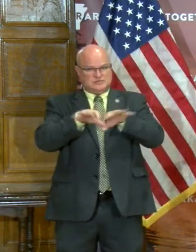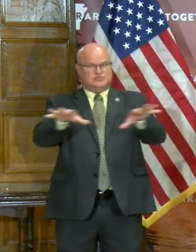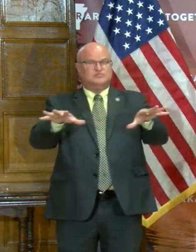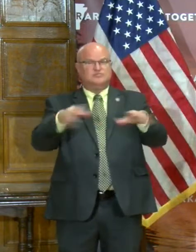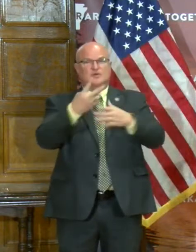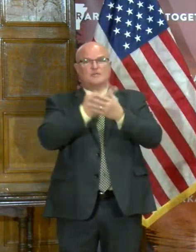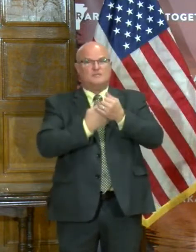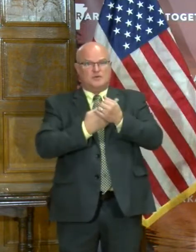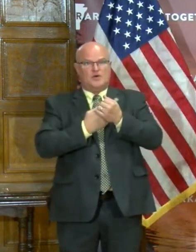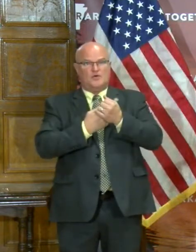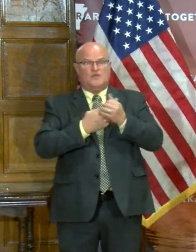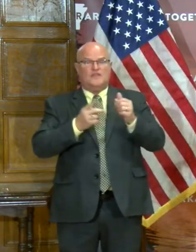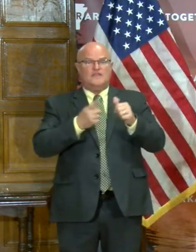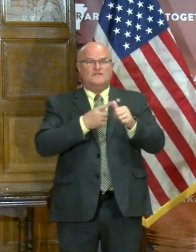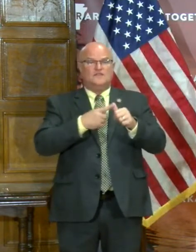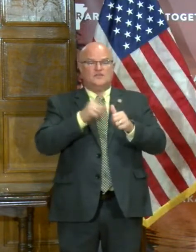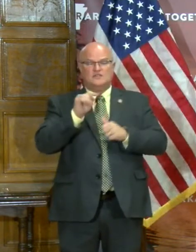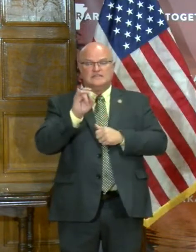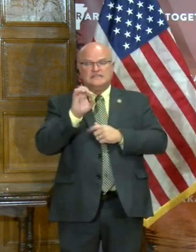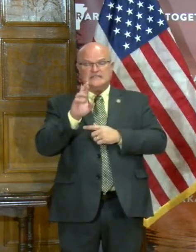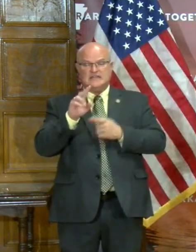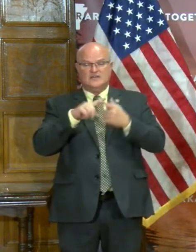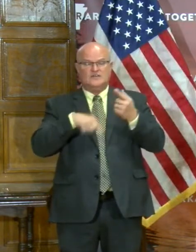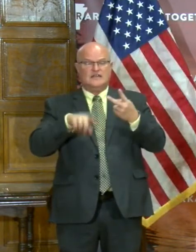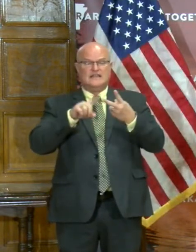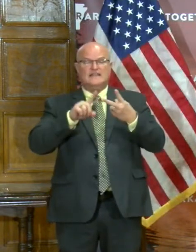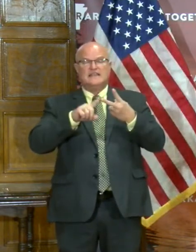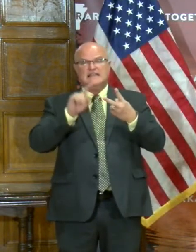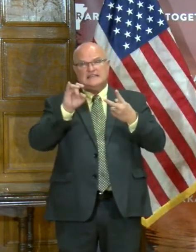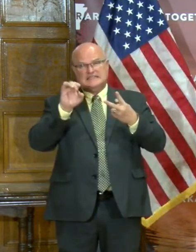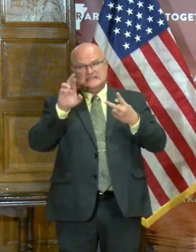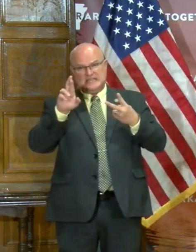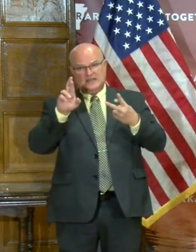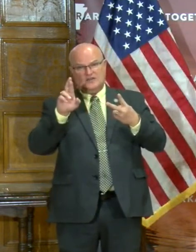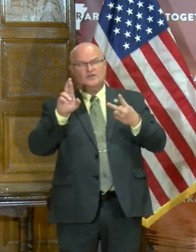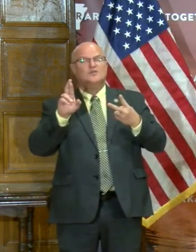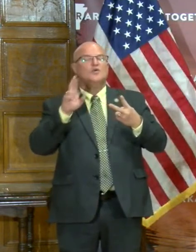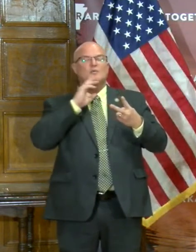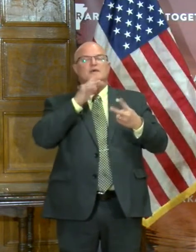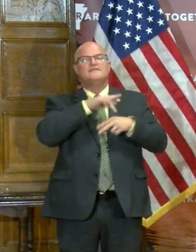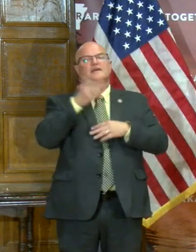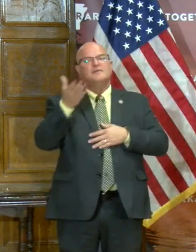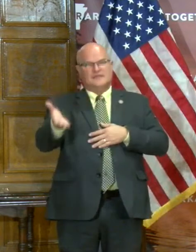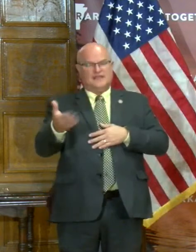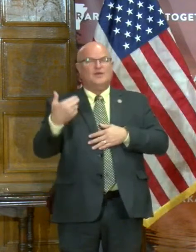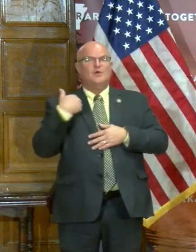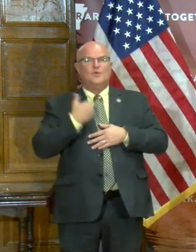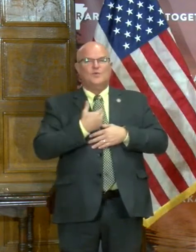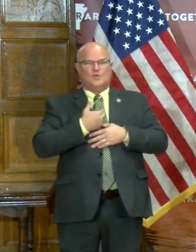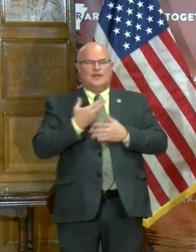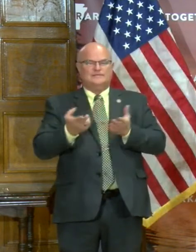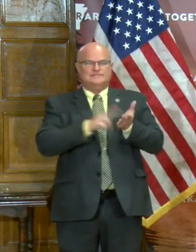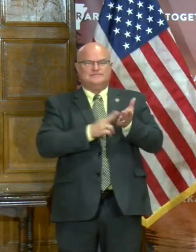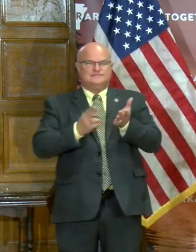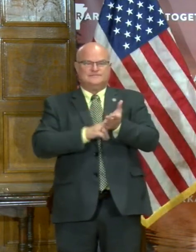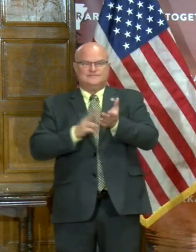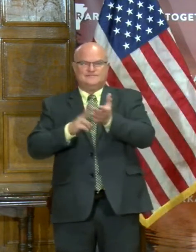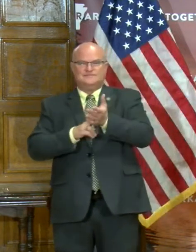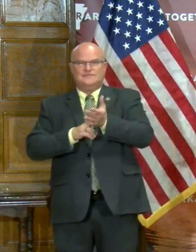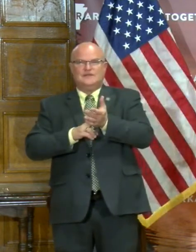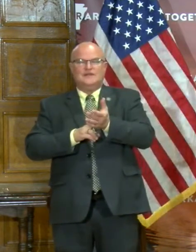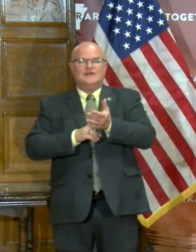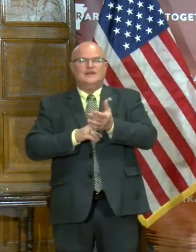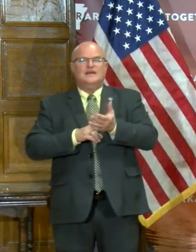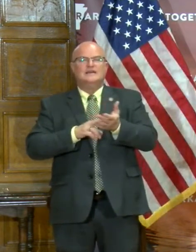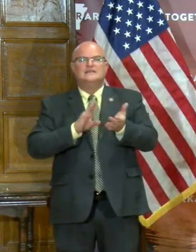both the first tier and then the second tier doses. So it will be available there. We are enrolling